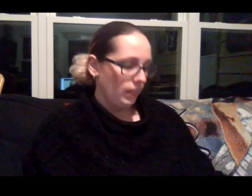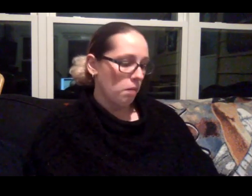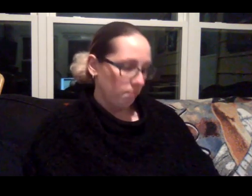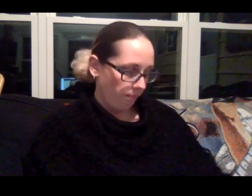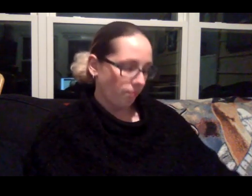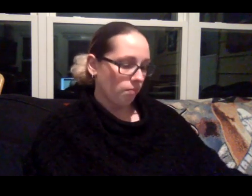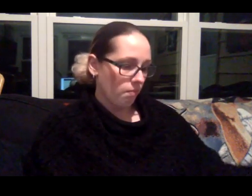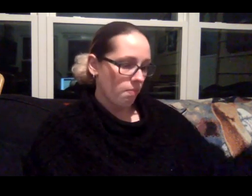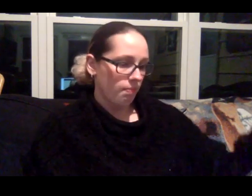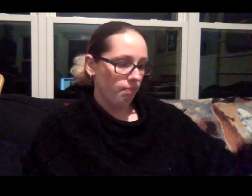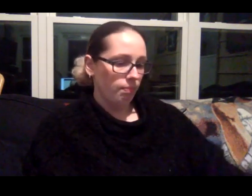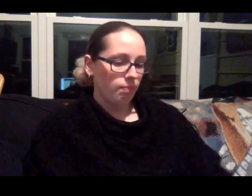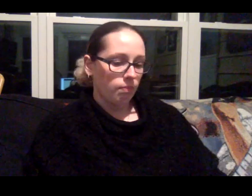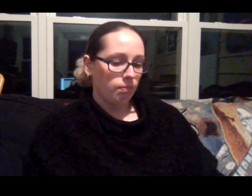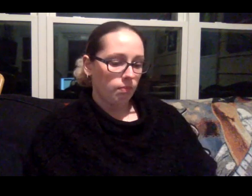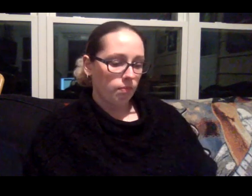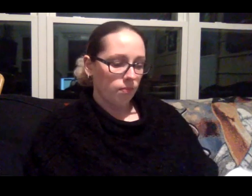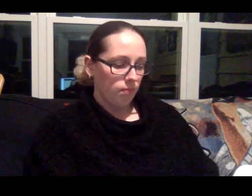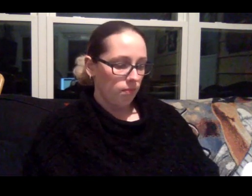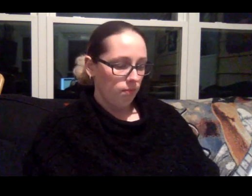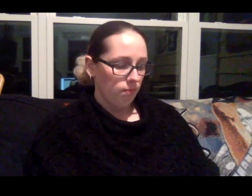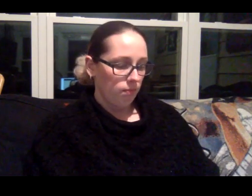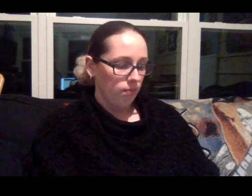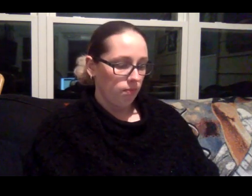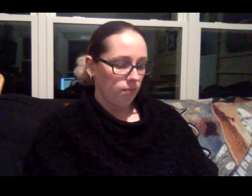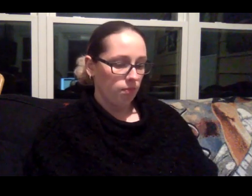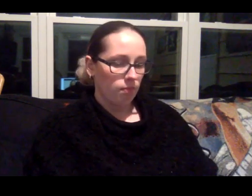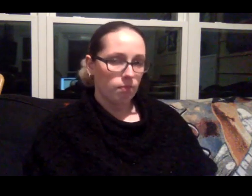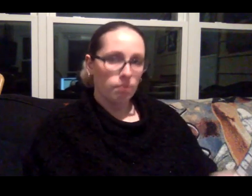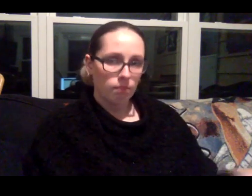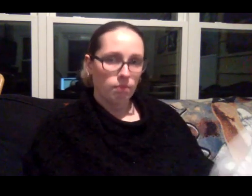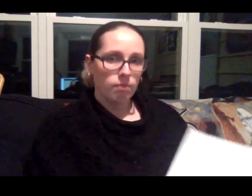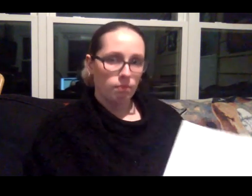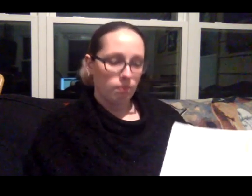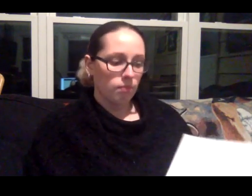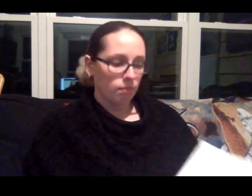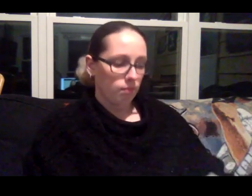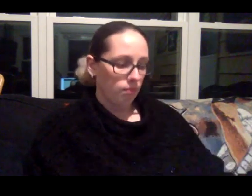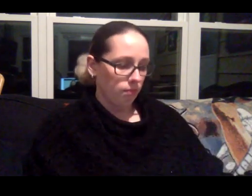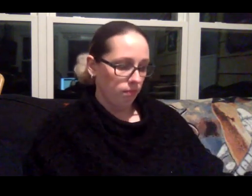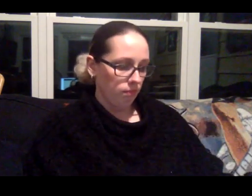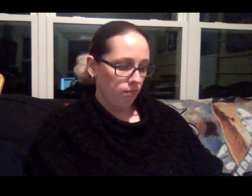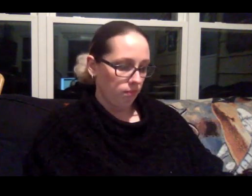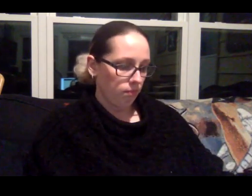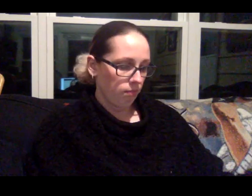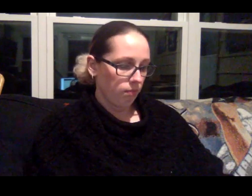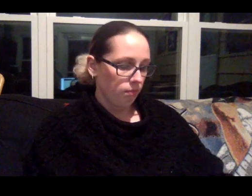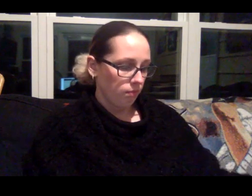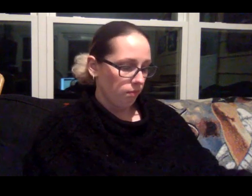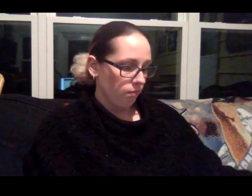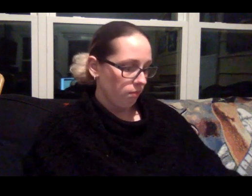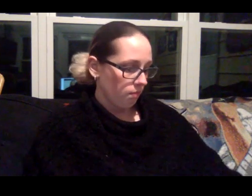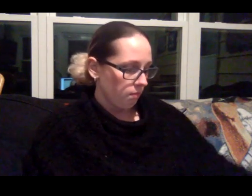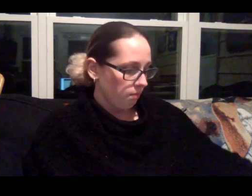And, um, they, I did call my district on like Friday or Thursday and talk to the head of the speech department and ask, you have,